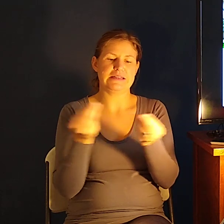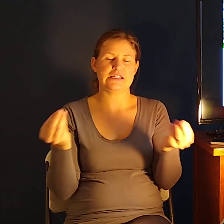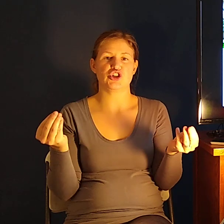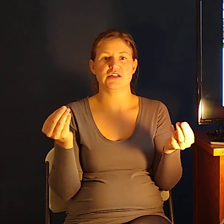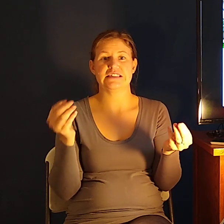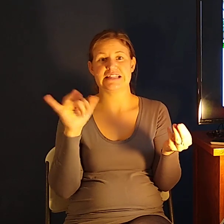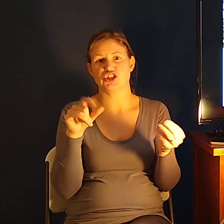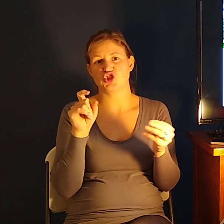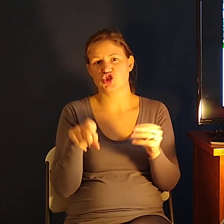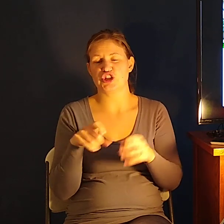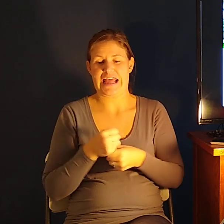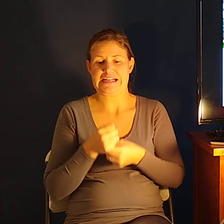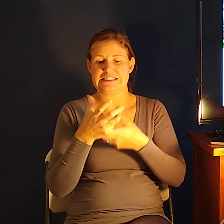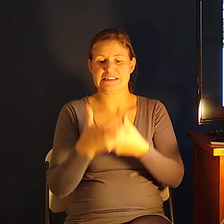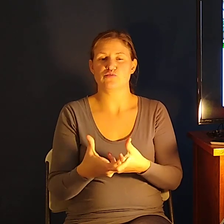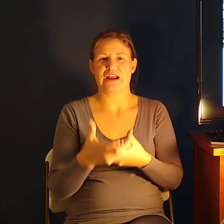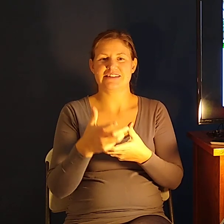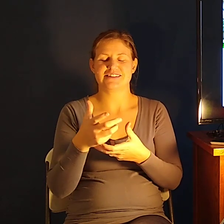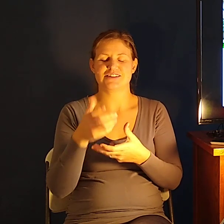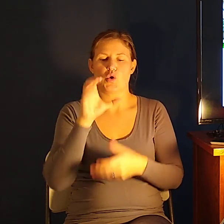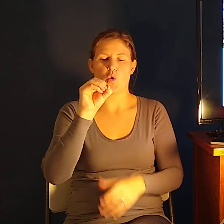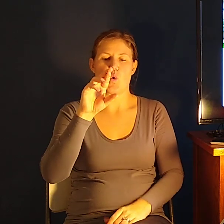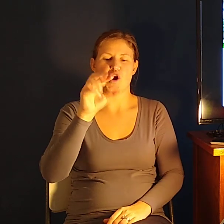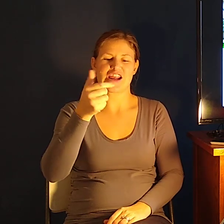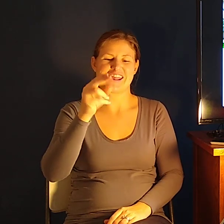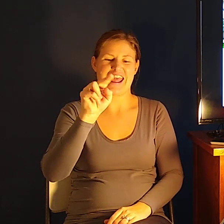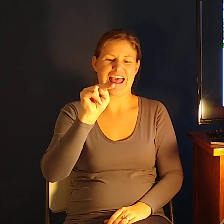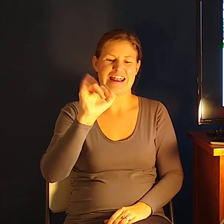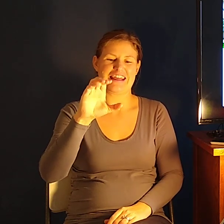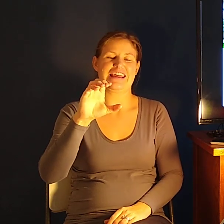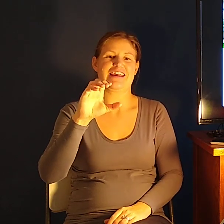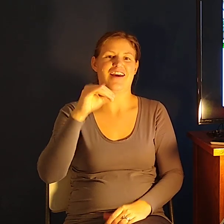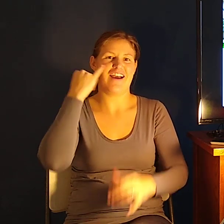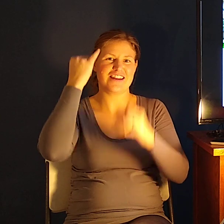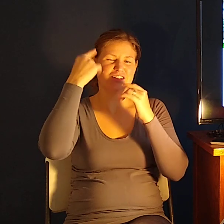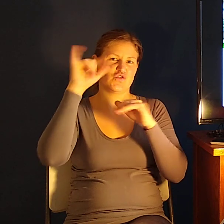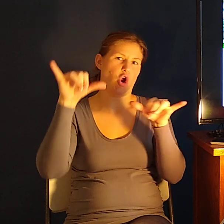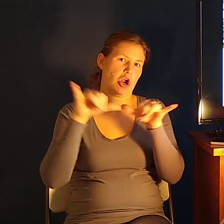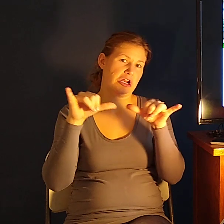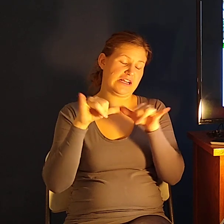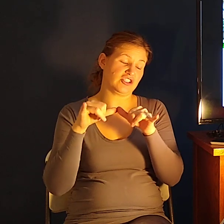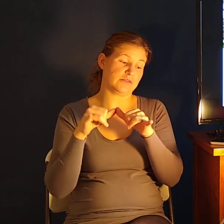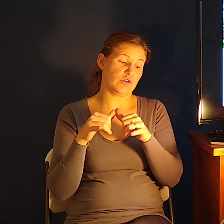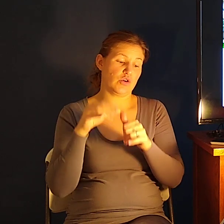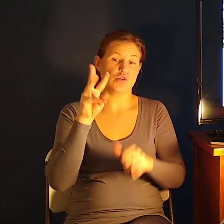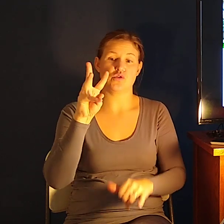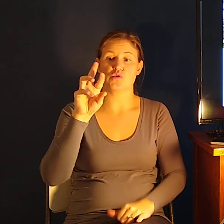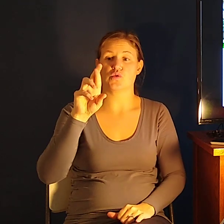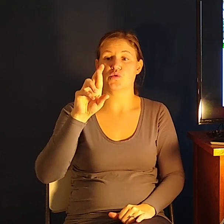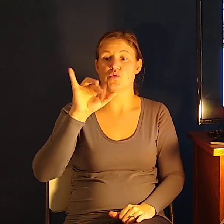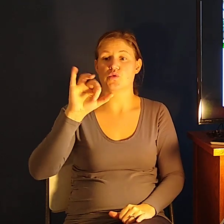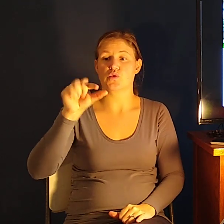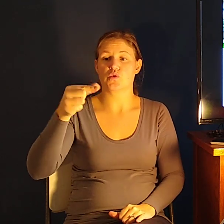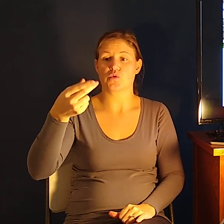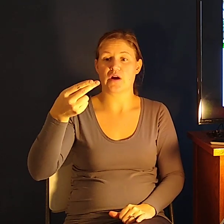should express these kind of organic ideals for architecture. According to Wright, the word organic goes beyond